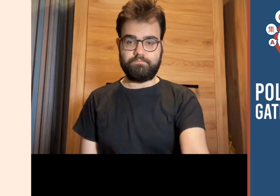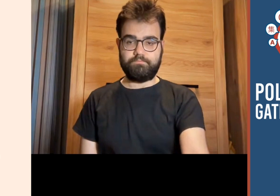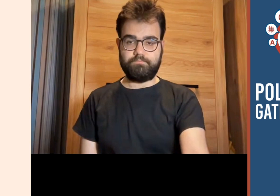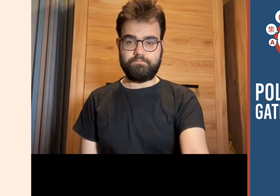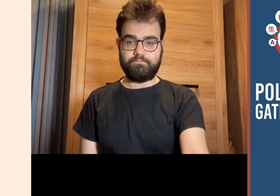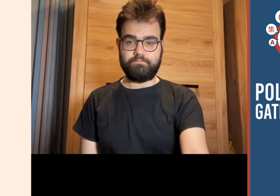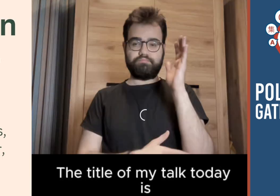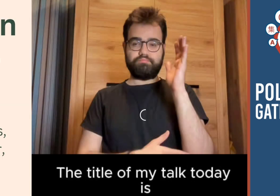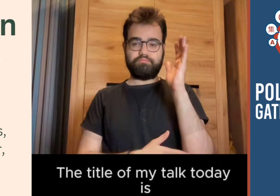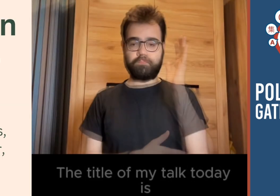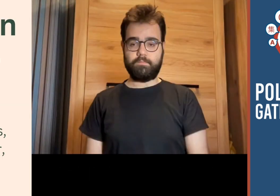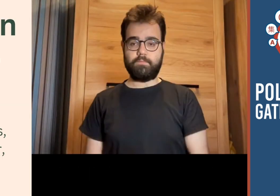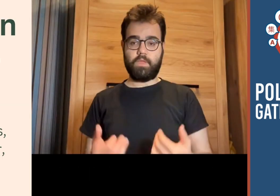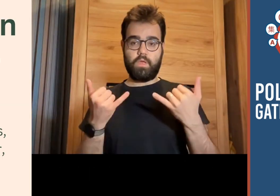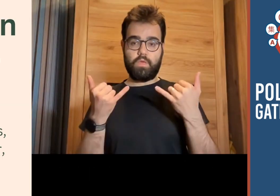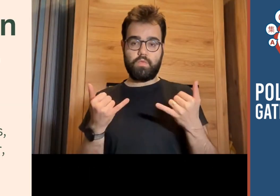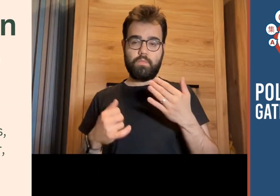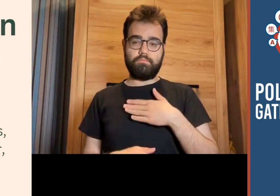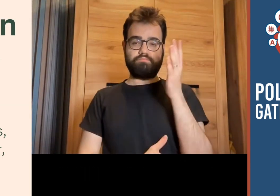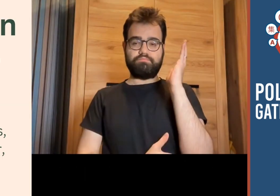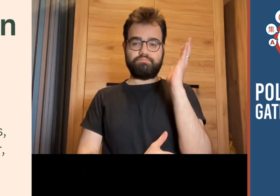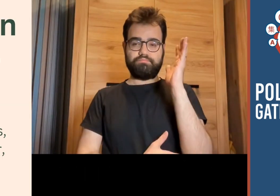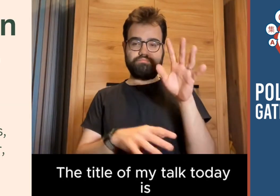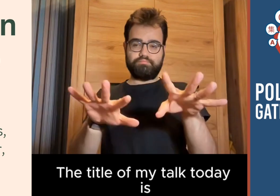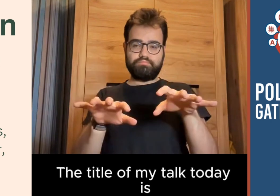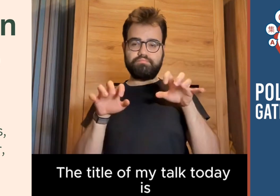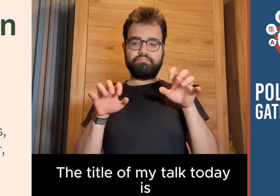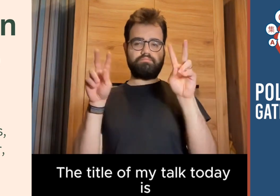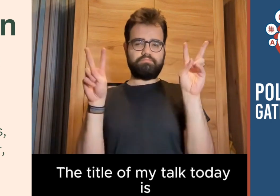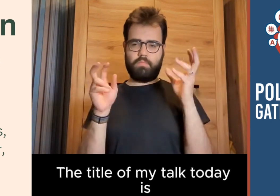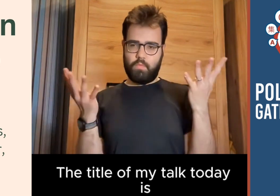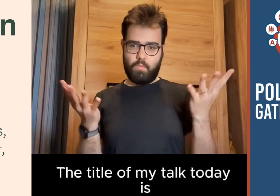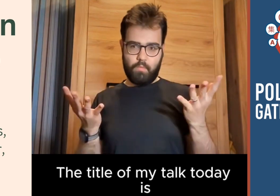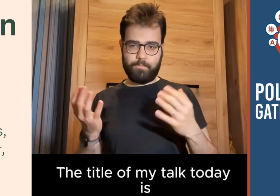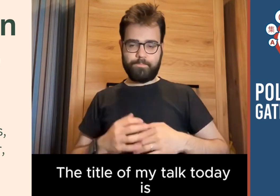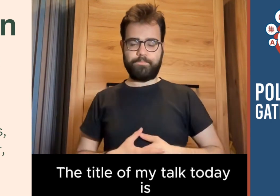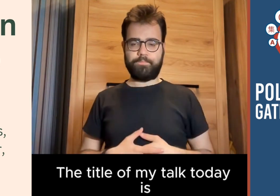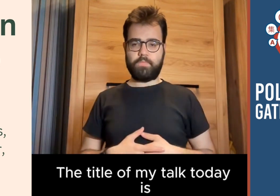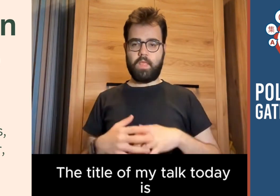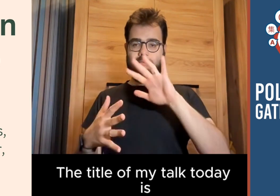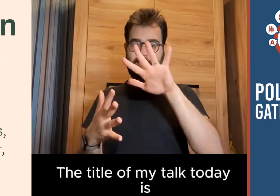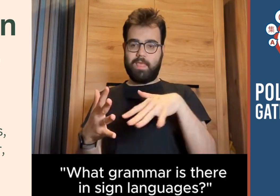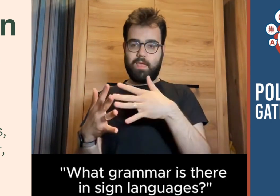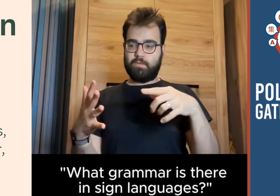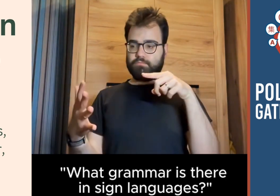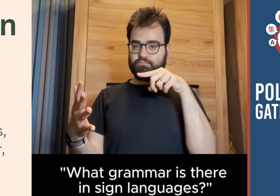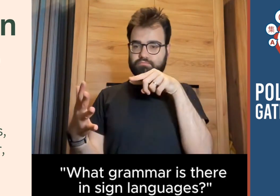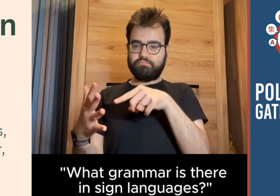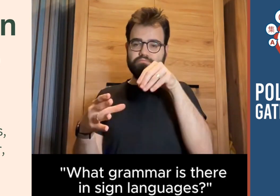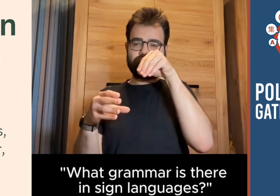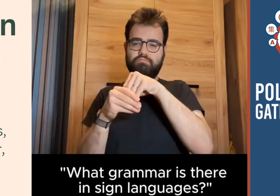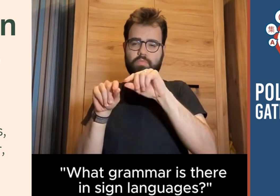I'm communicative in the Polish Sign Language. So the title of my talk today is